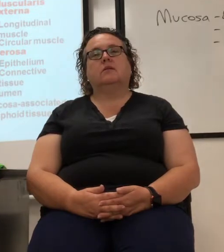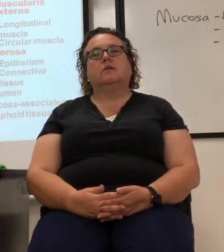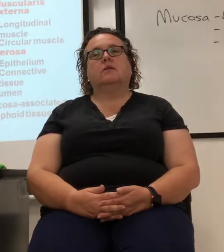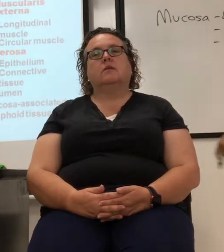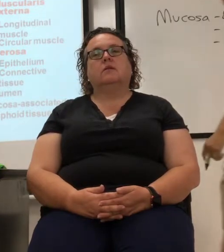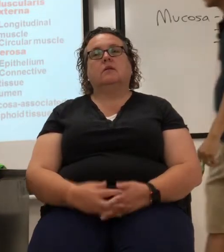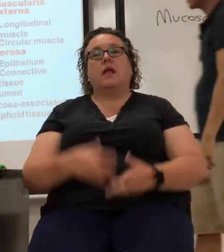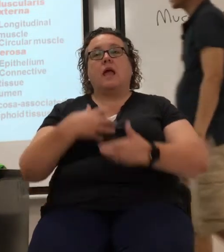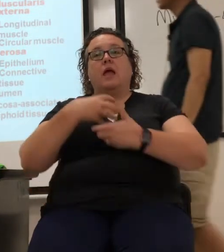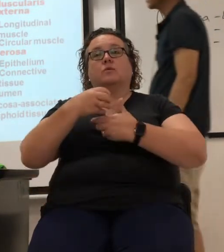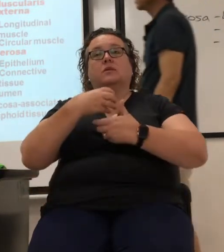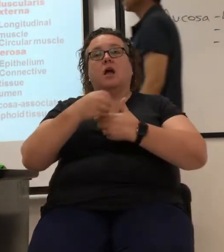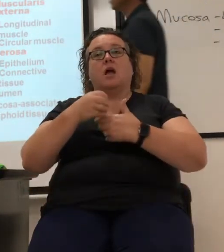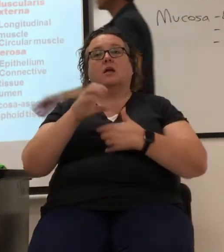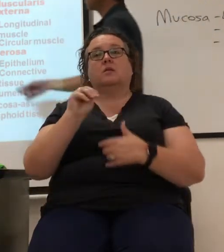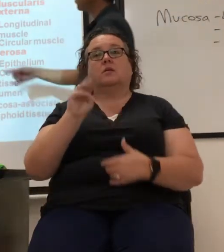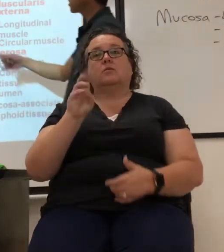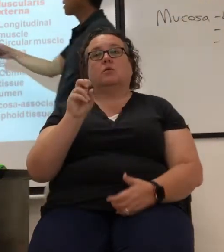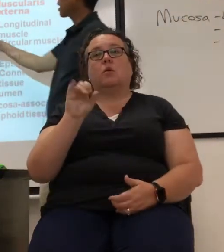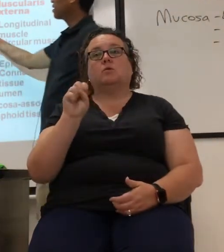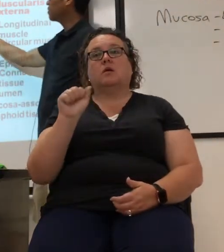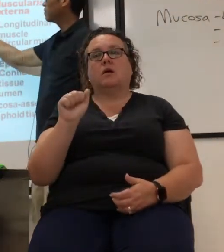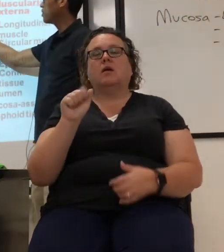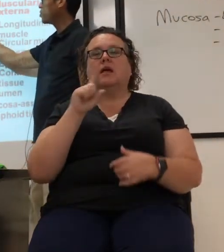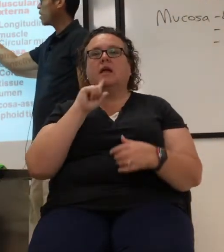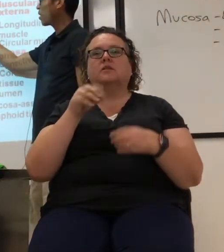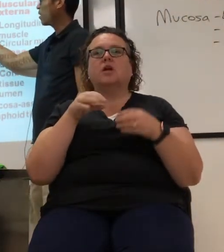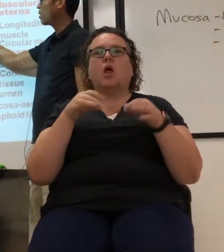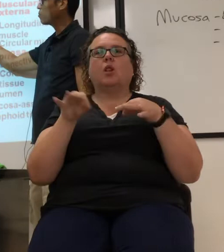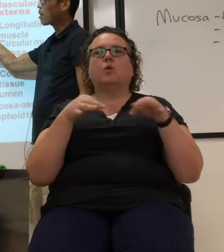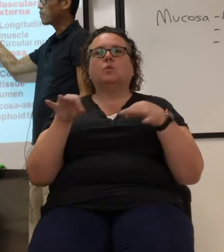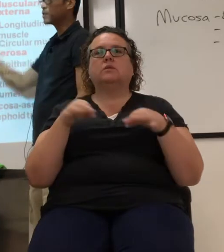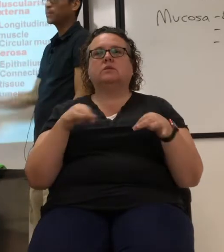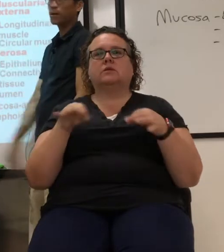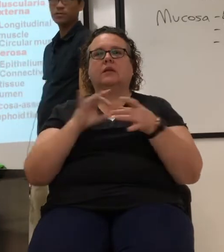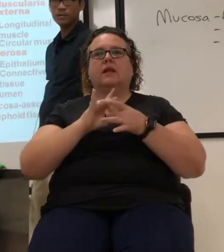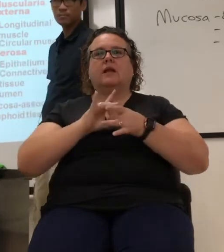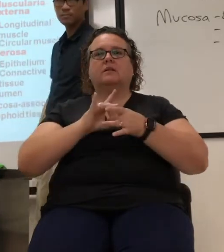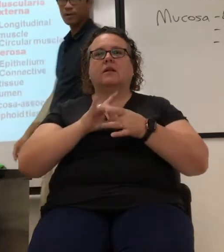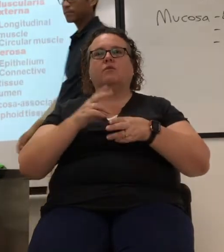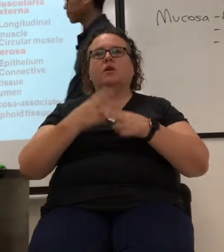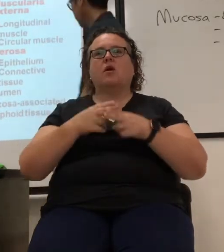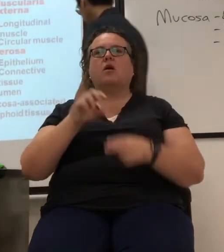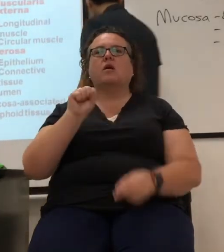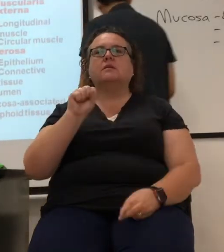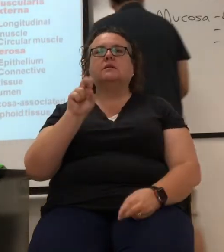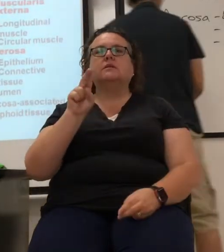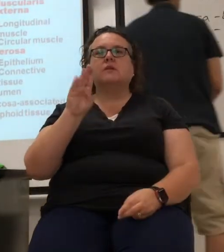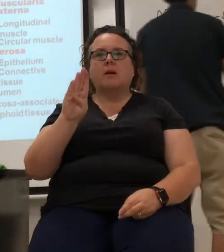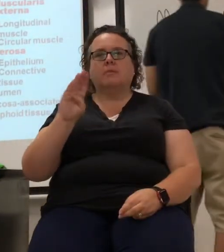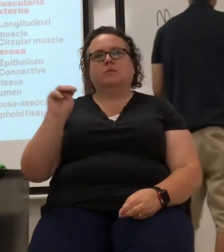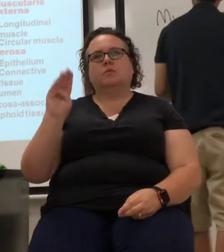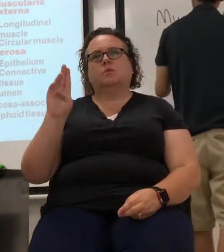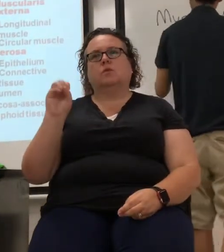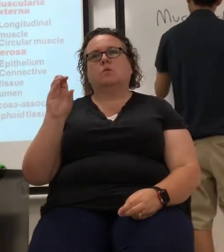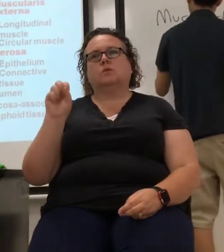Outside the mucosa is a loose connective tissue area we call the submucosa, right?